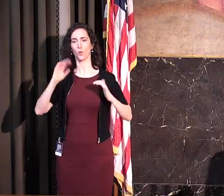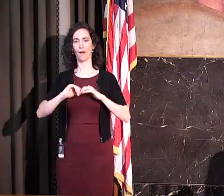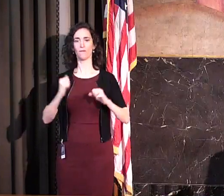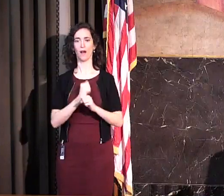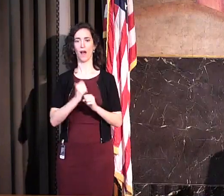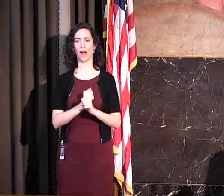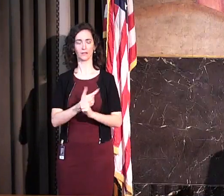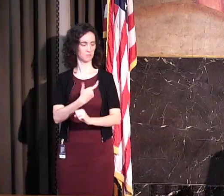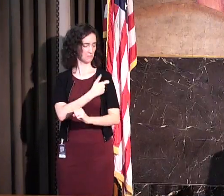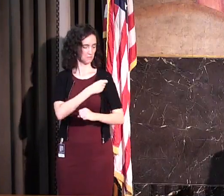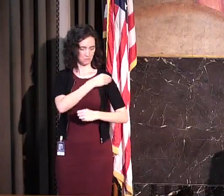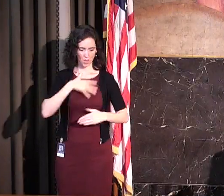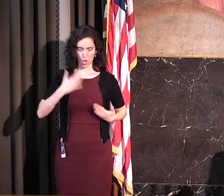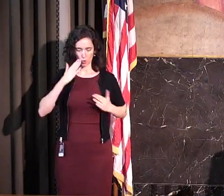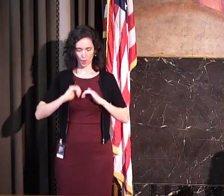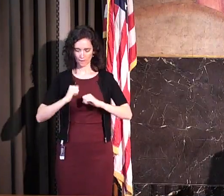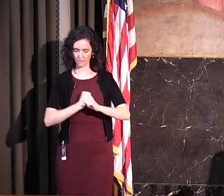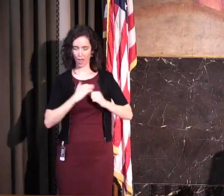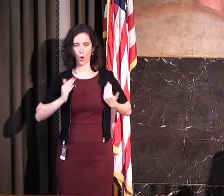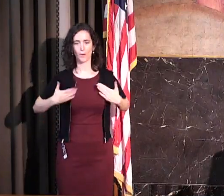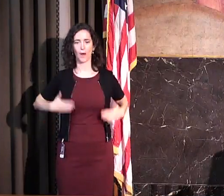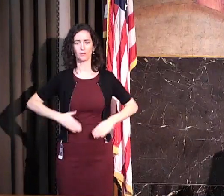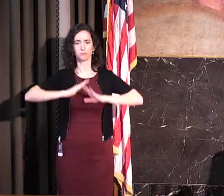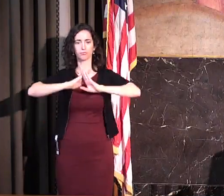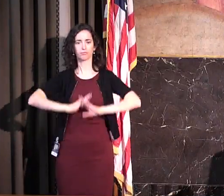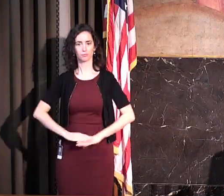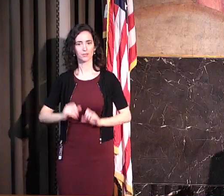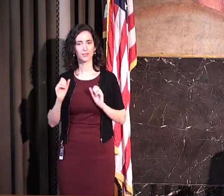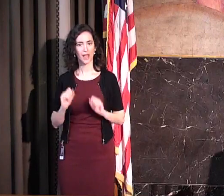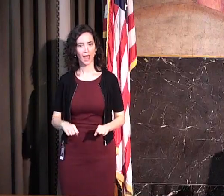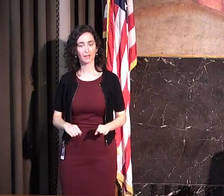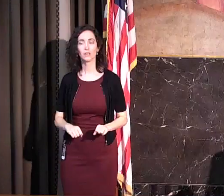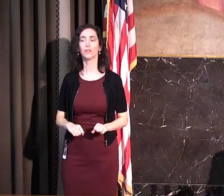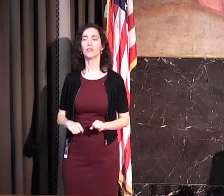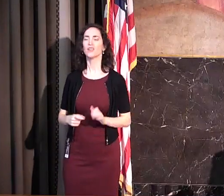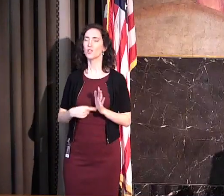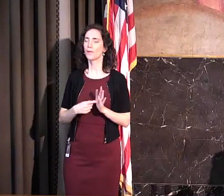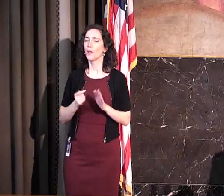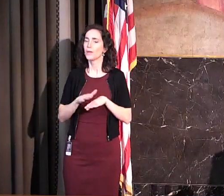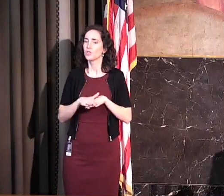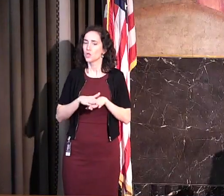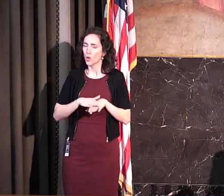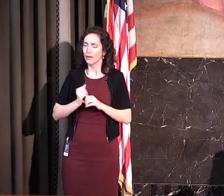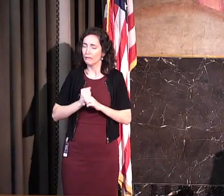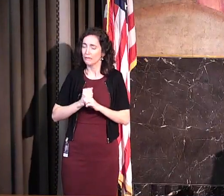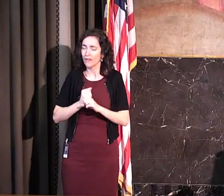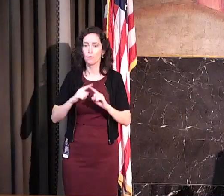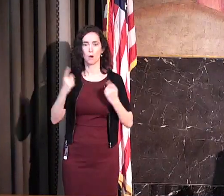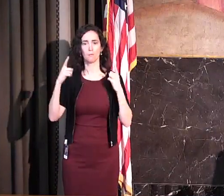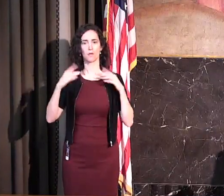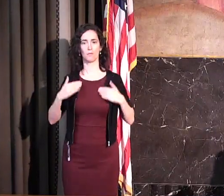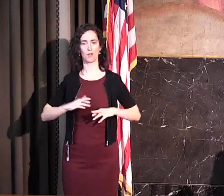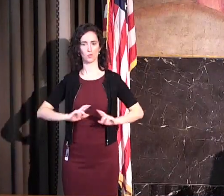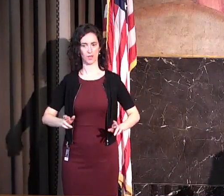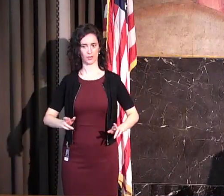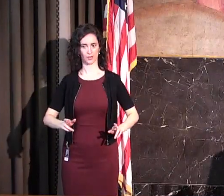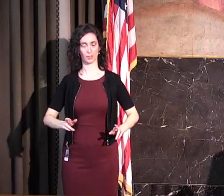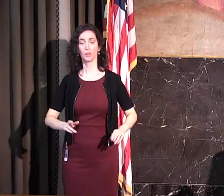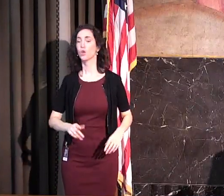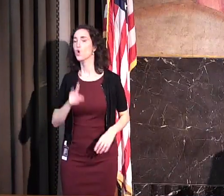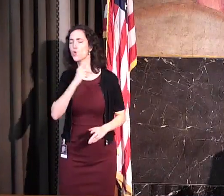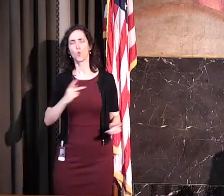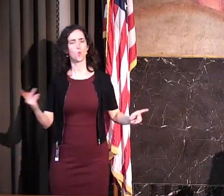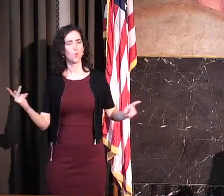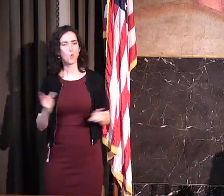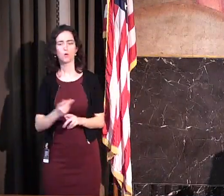has antibodies and other defenses. It may take a little bit of time to kick in, but they already have those defenses. When we see the worst complications,